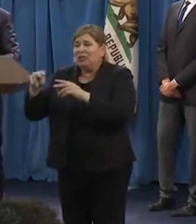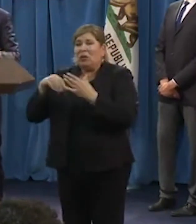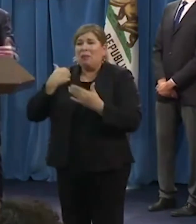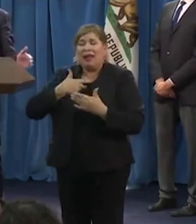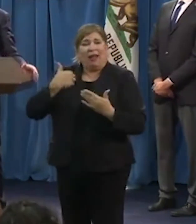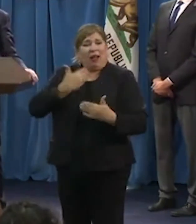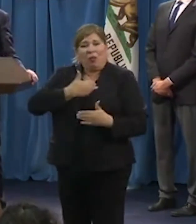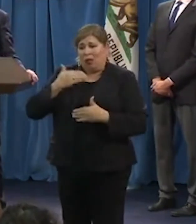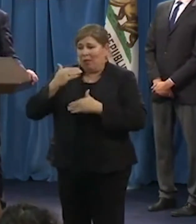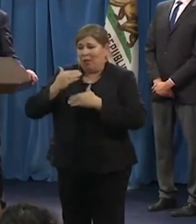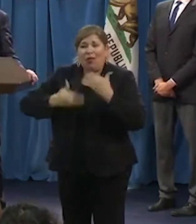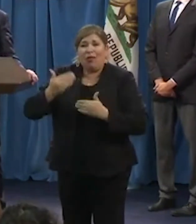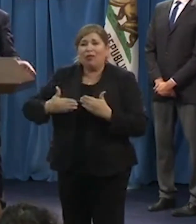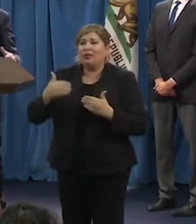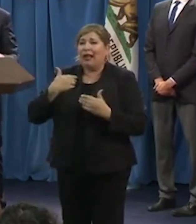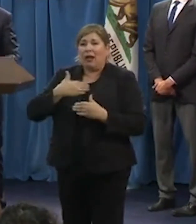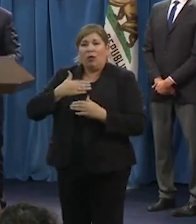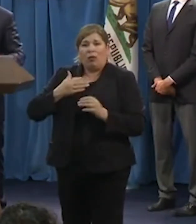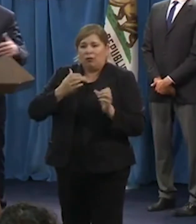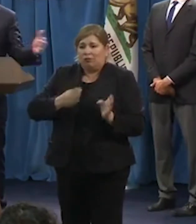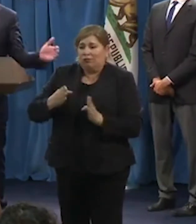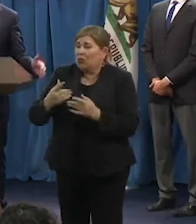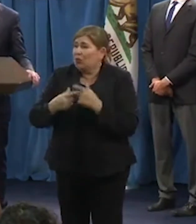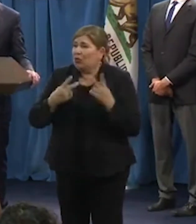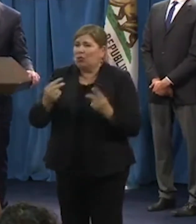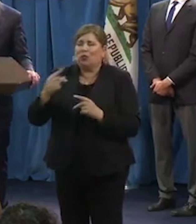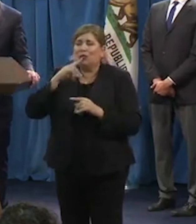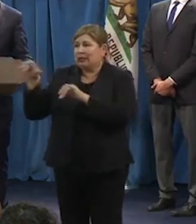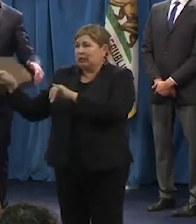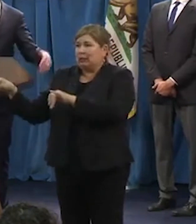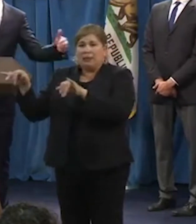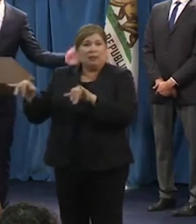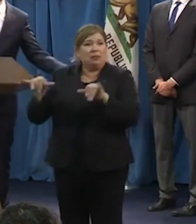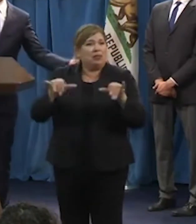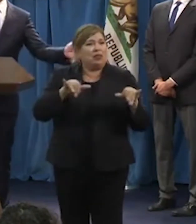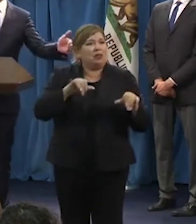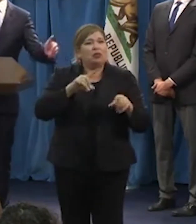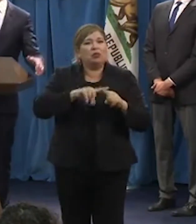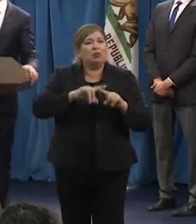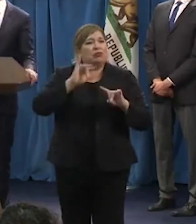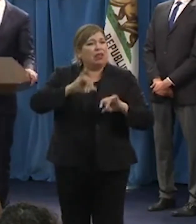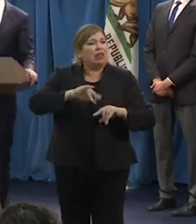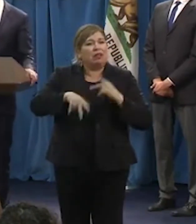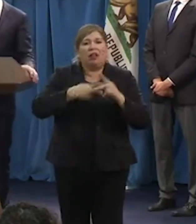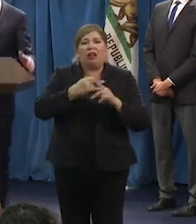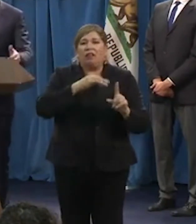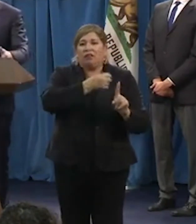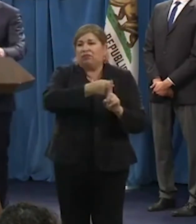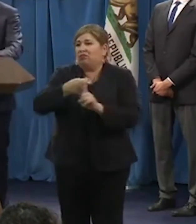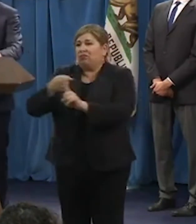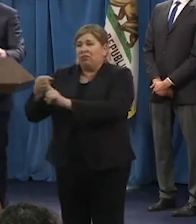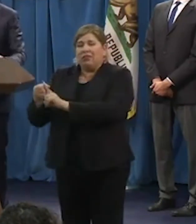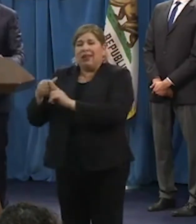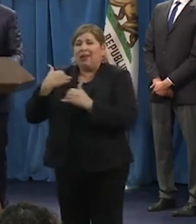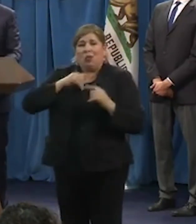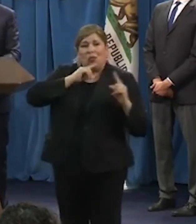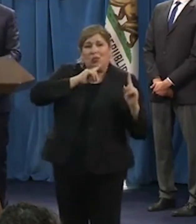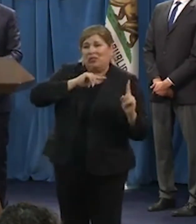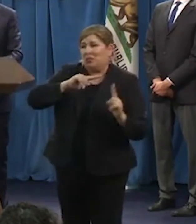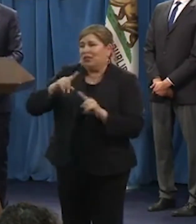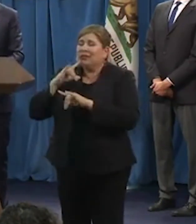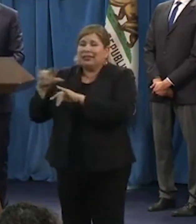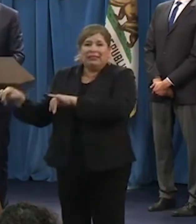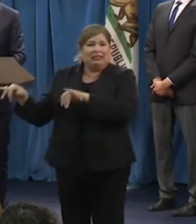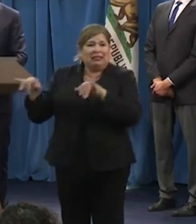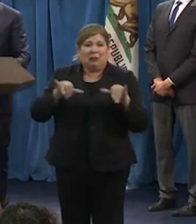operational construct is very similar in those those responses as they are in